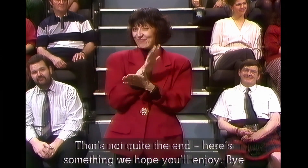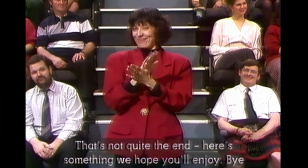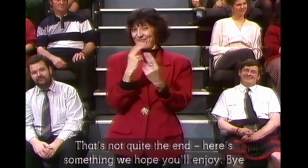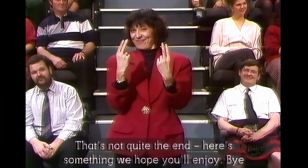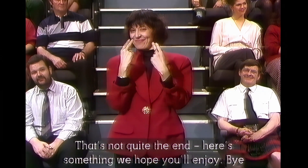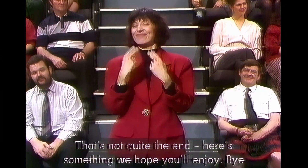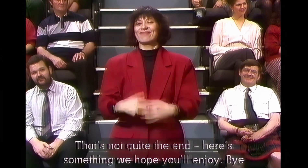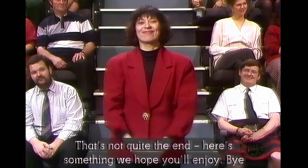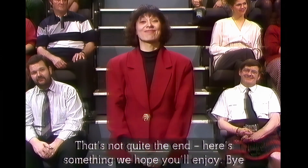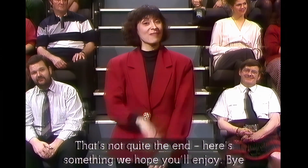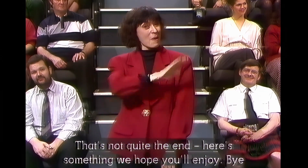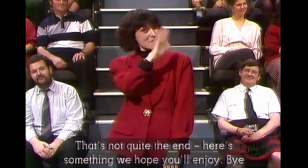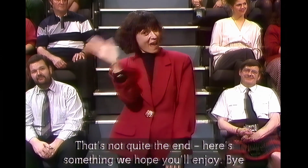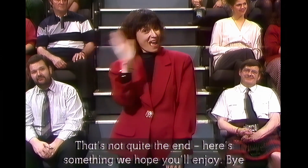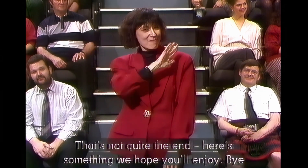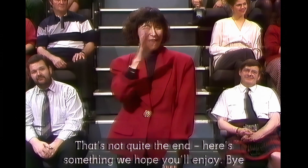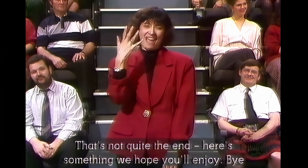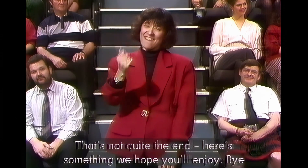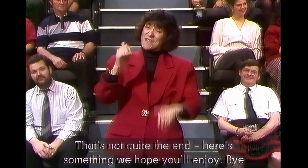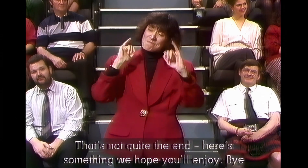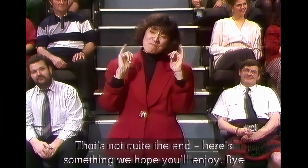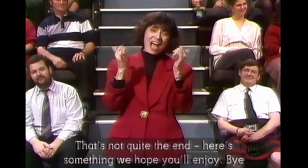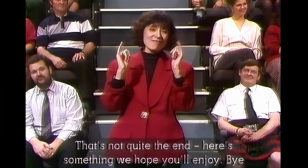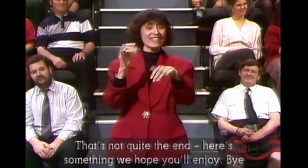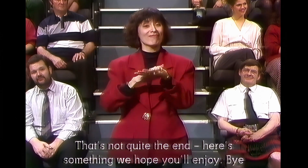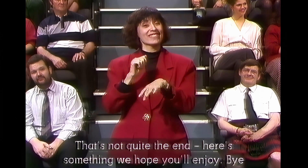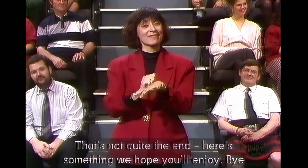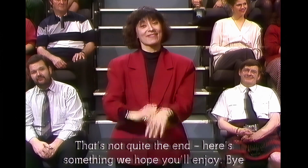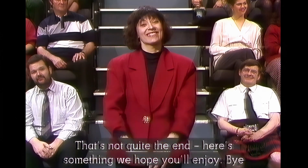programme. Here's a little something we hope you'll enjoy. Bye-bye and Merry Christmas.